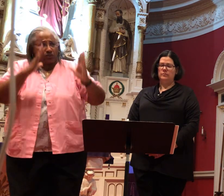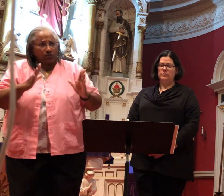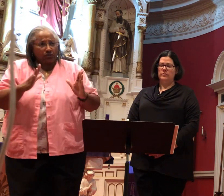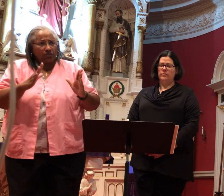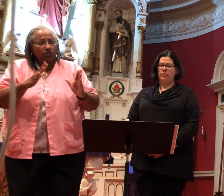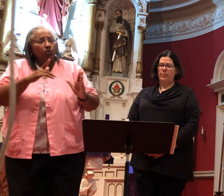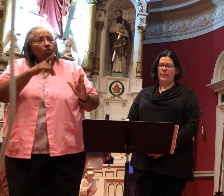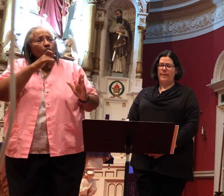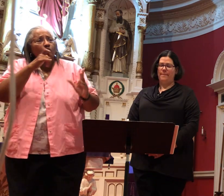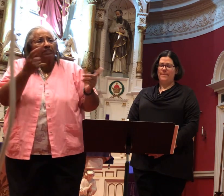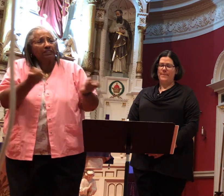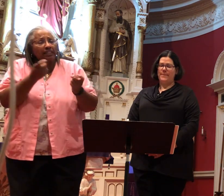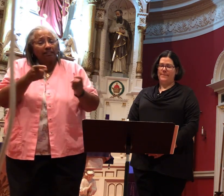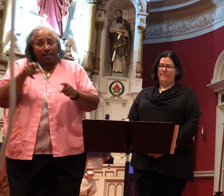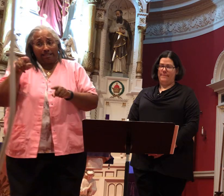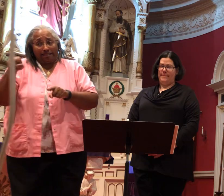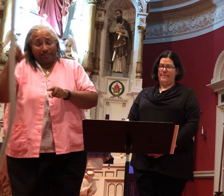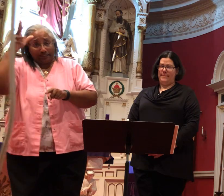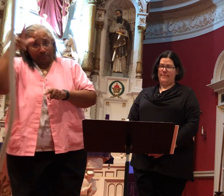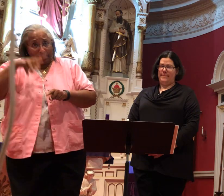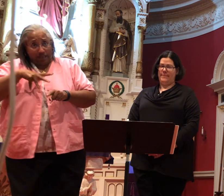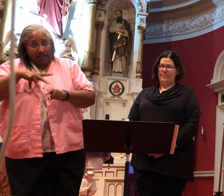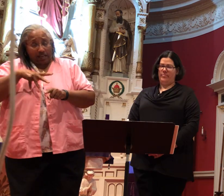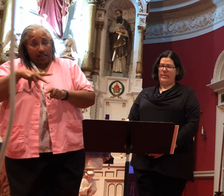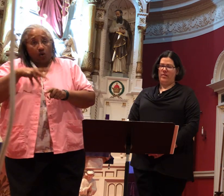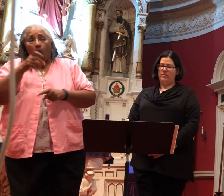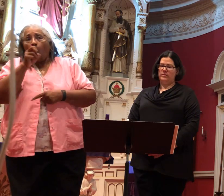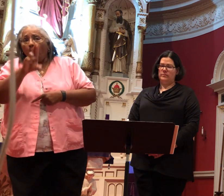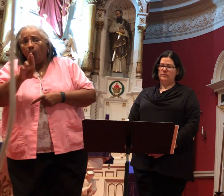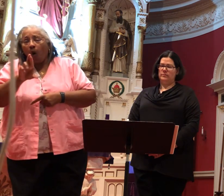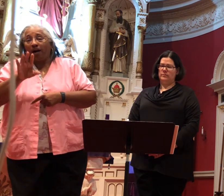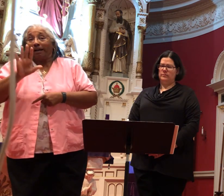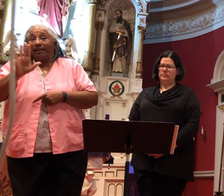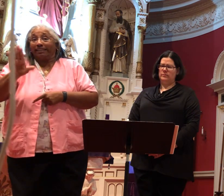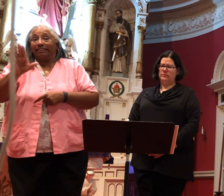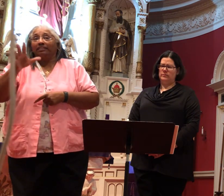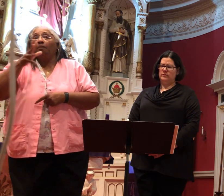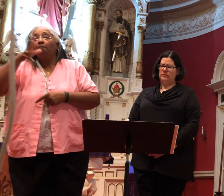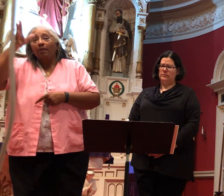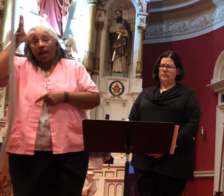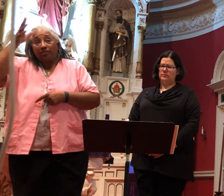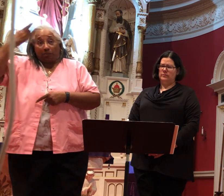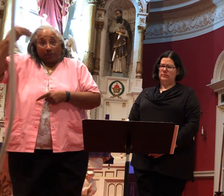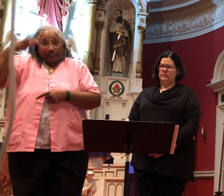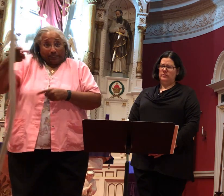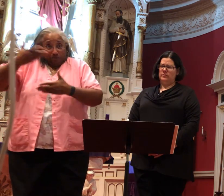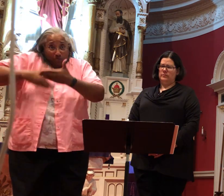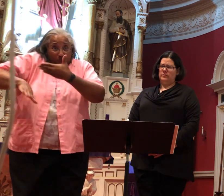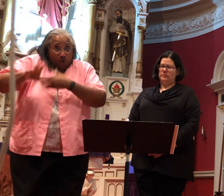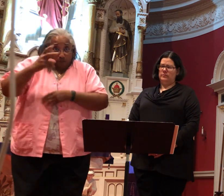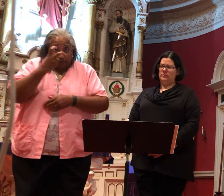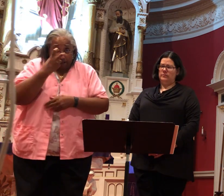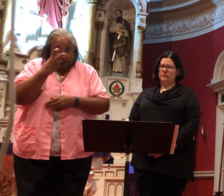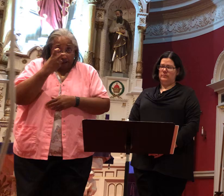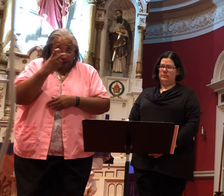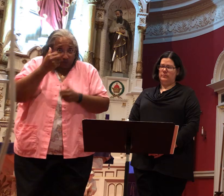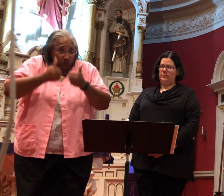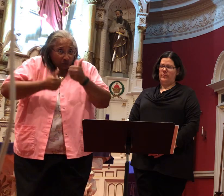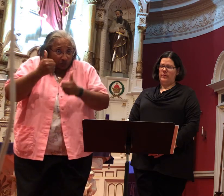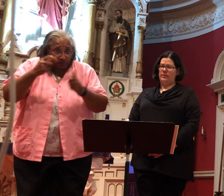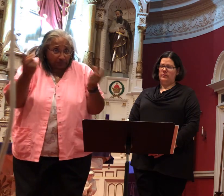who sinned, this man or his parents, that he was born blind?" Jesus